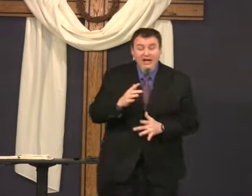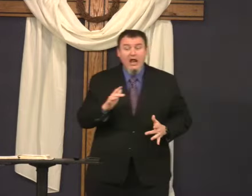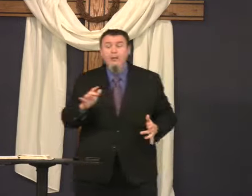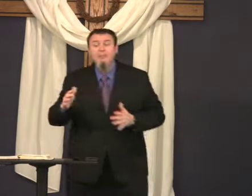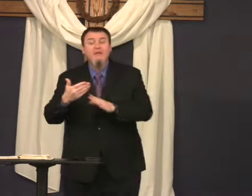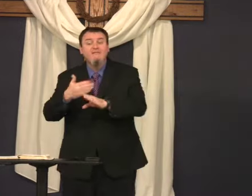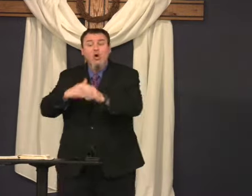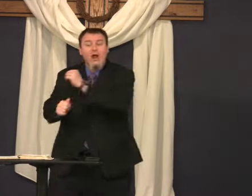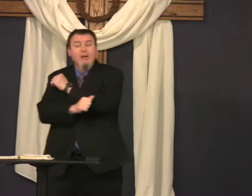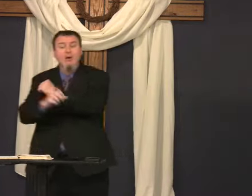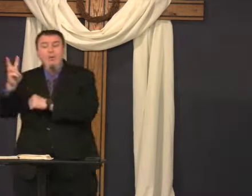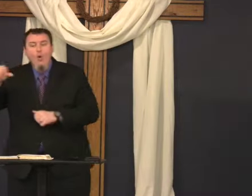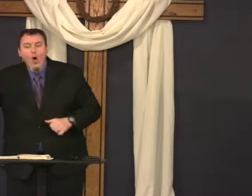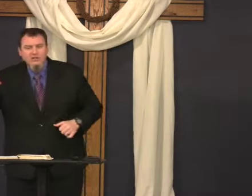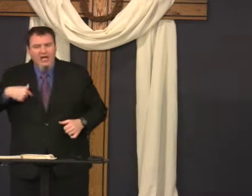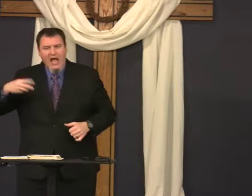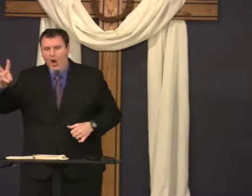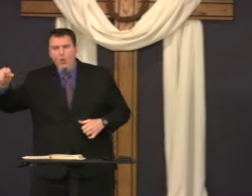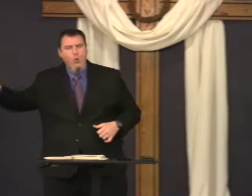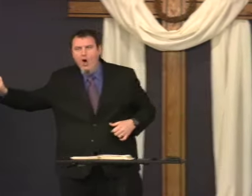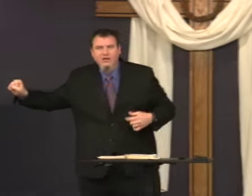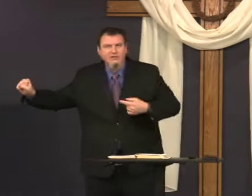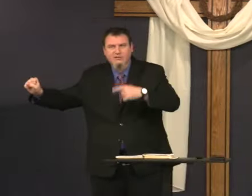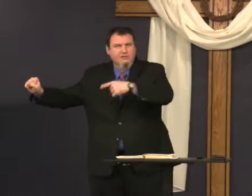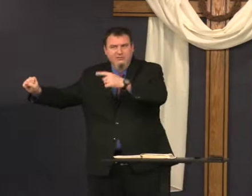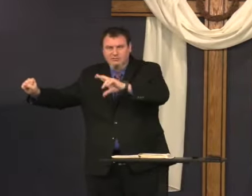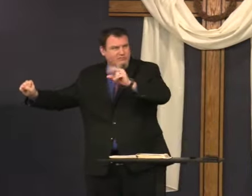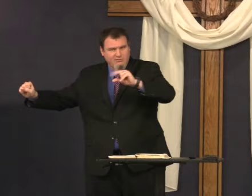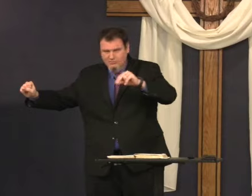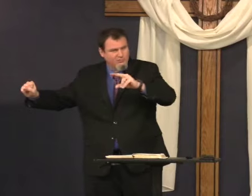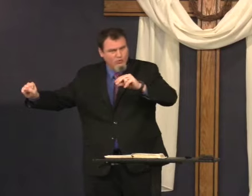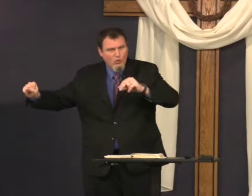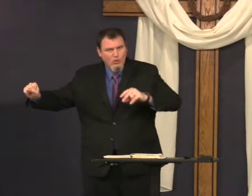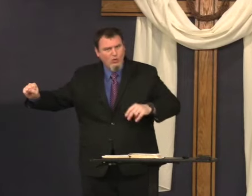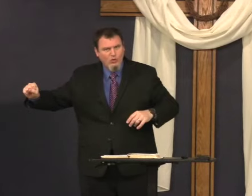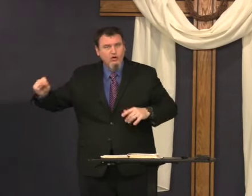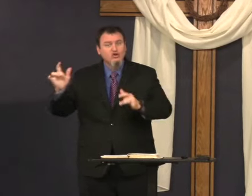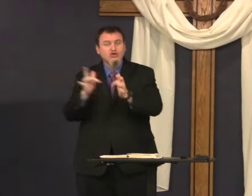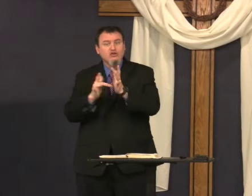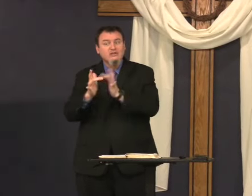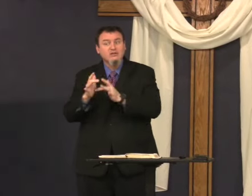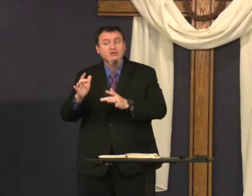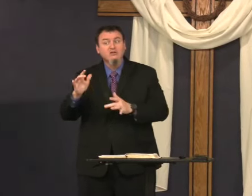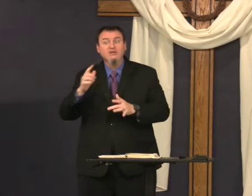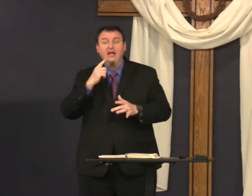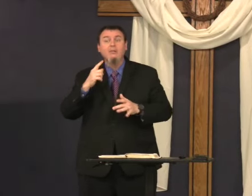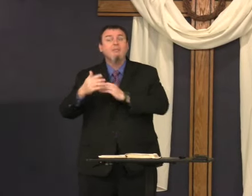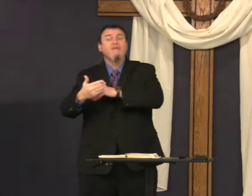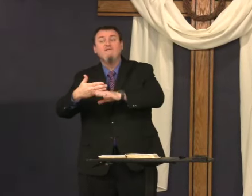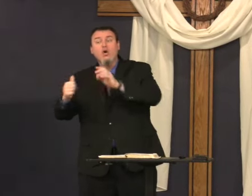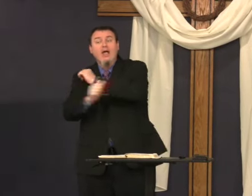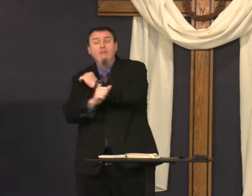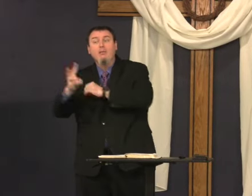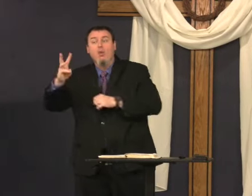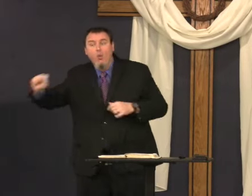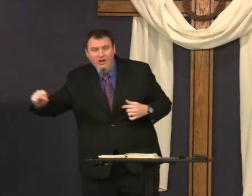notice Jesus says before Abraham was, not I was. Jesus says before Abraham